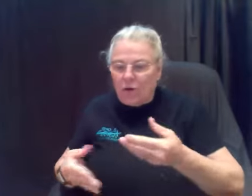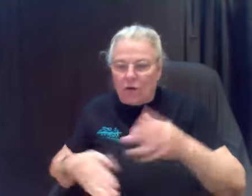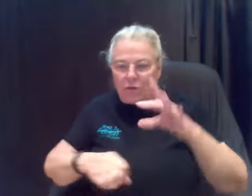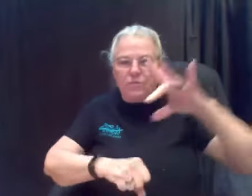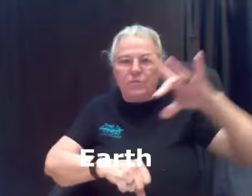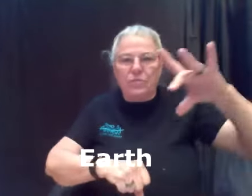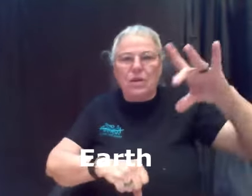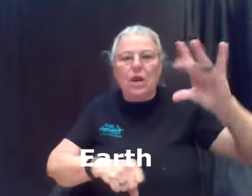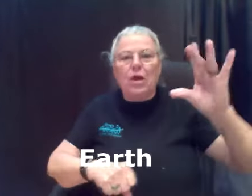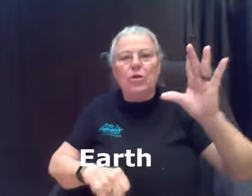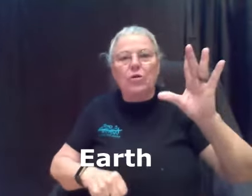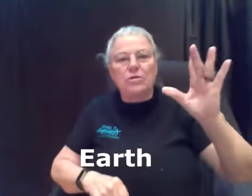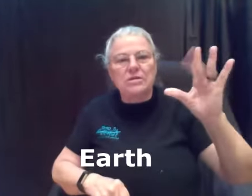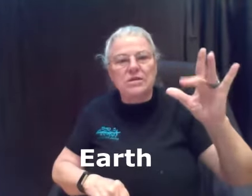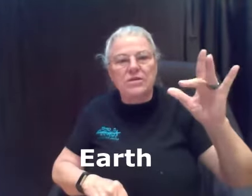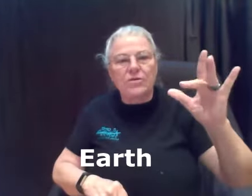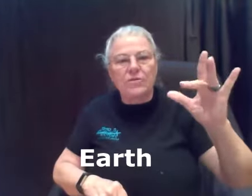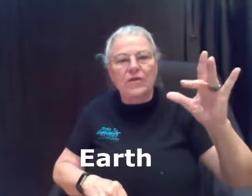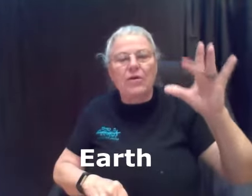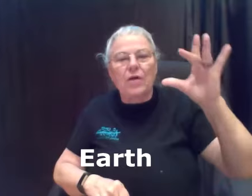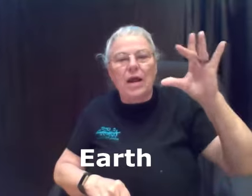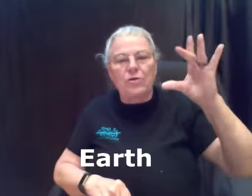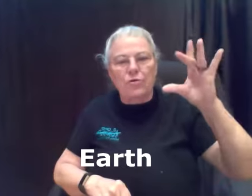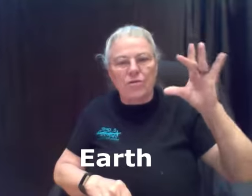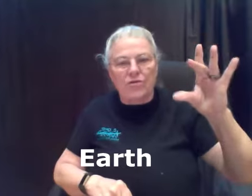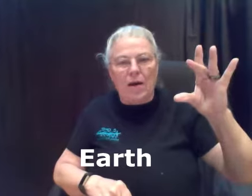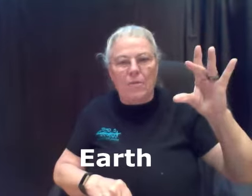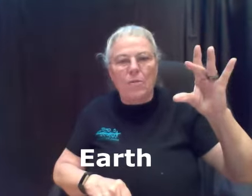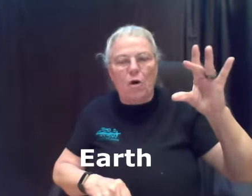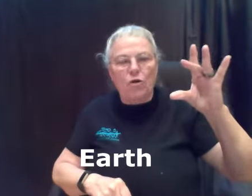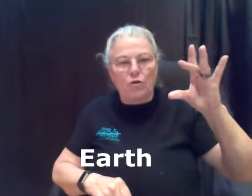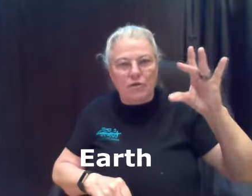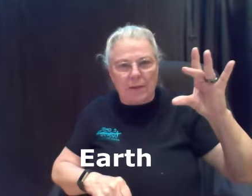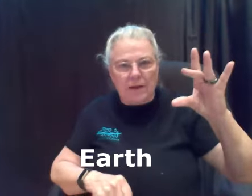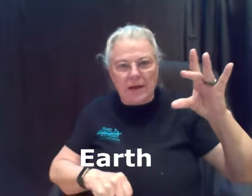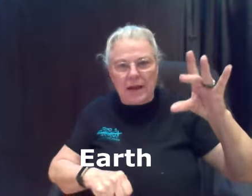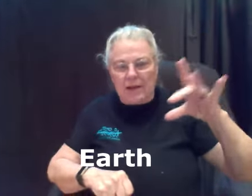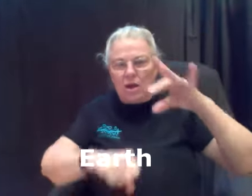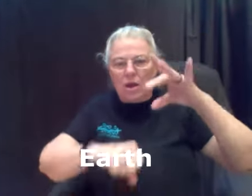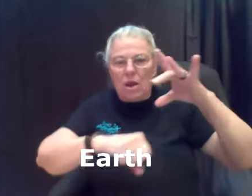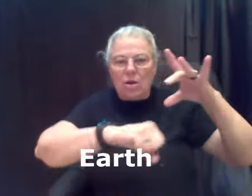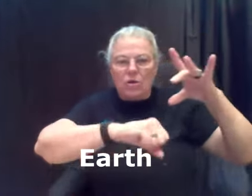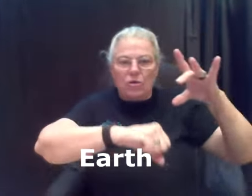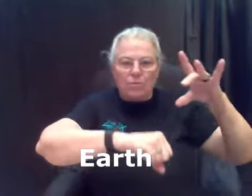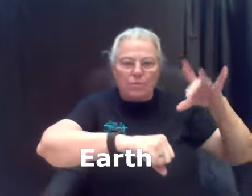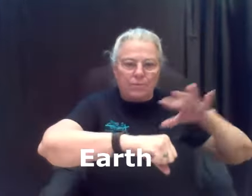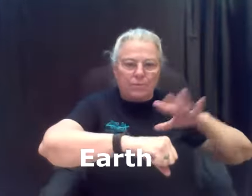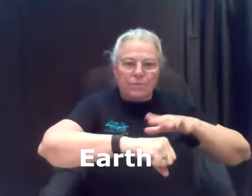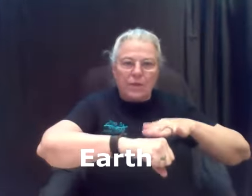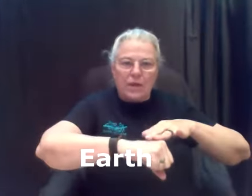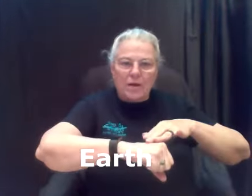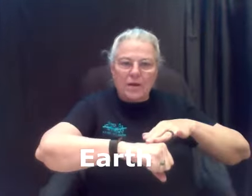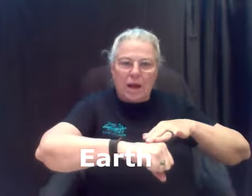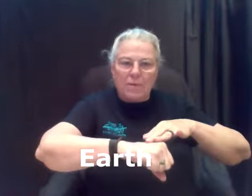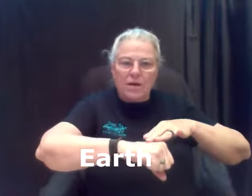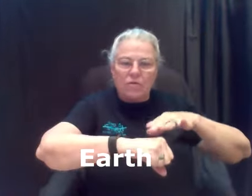Earth. Your center finger and your thumb on your dominant hand. Your non-dominant